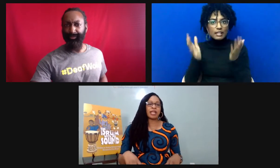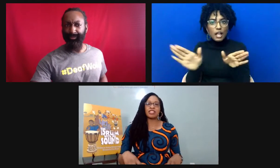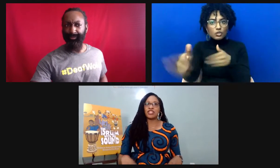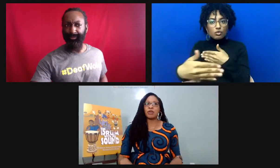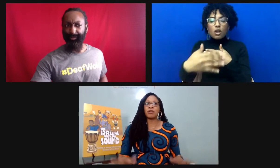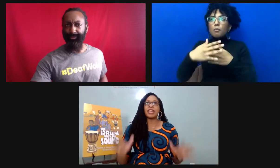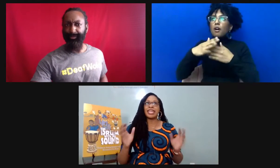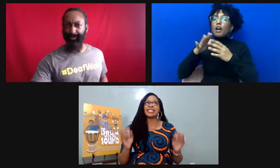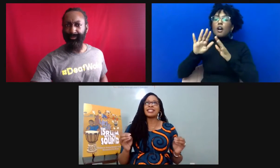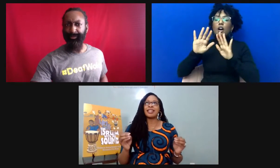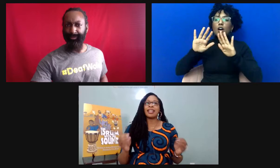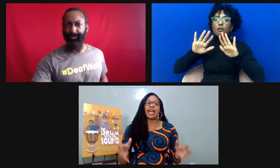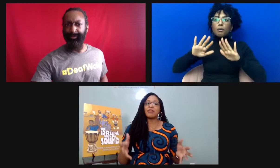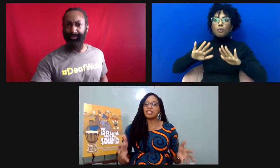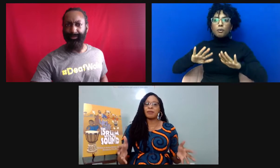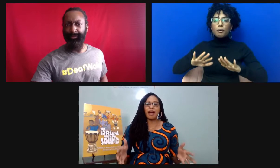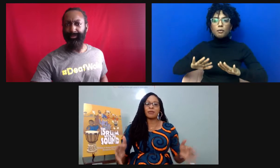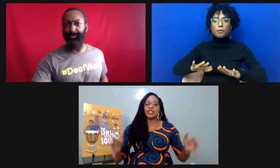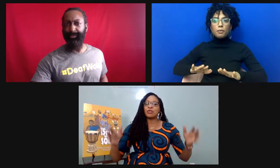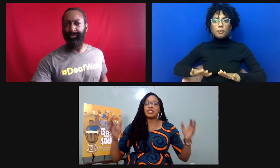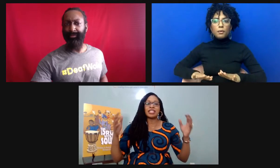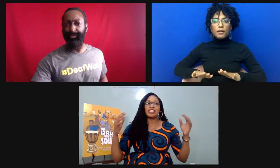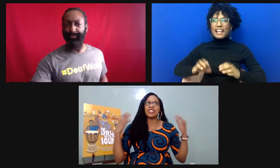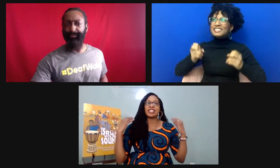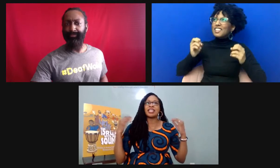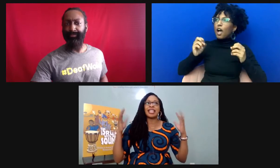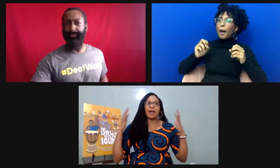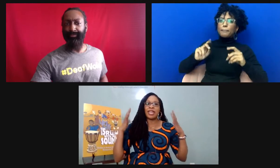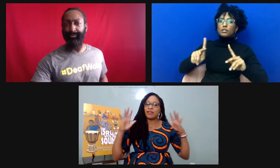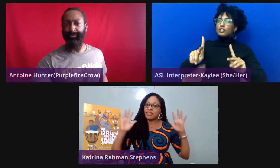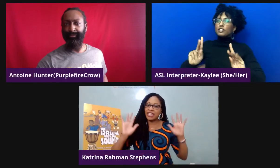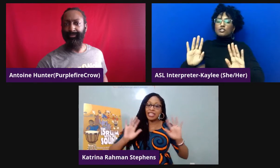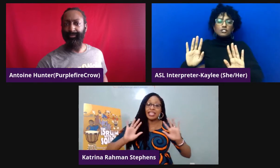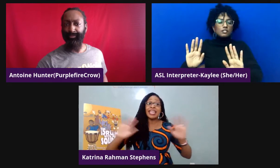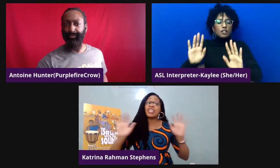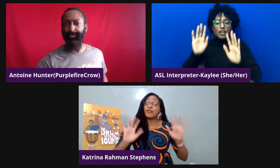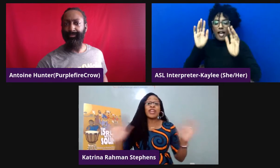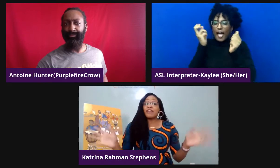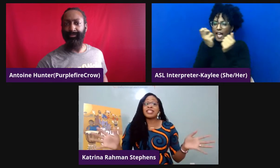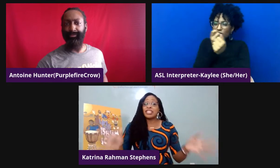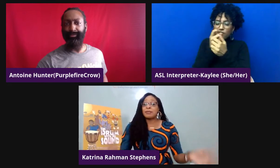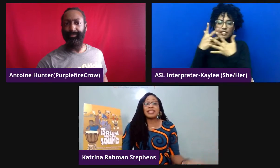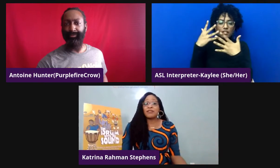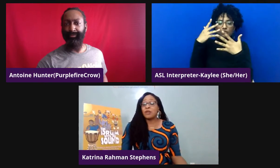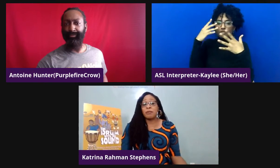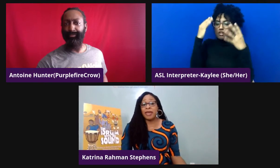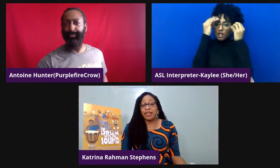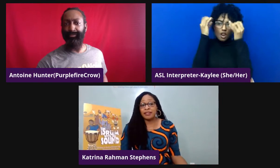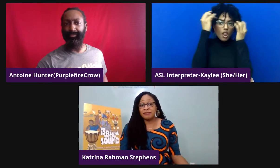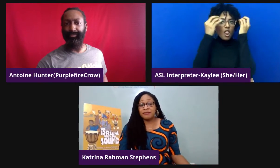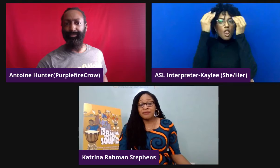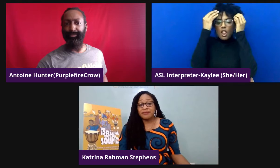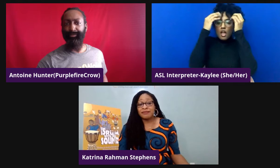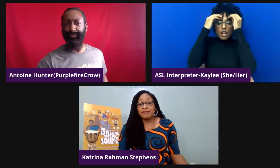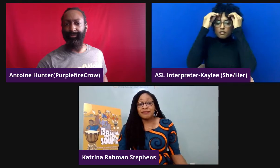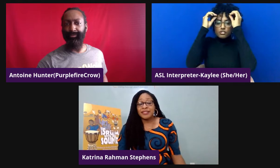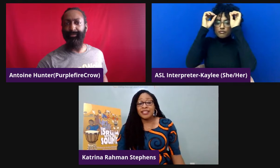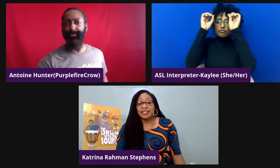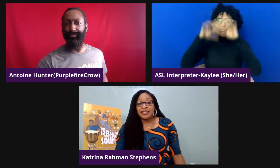to practice yoga, it allows them an opportunity just to allow for everything to be left on the